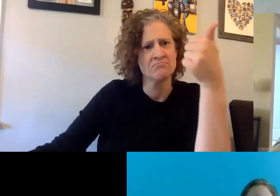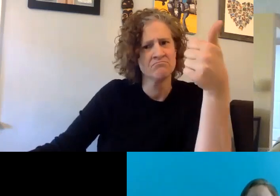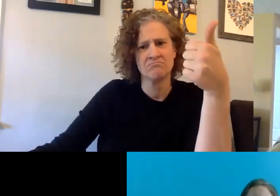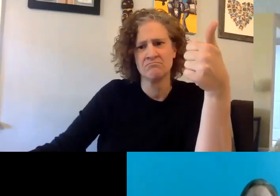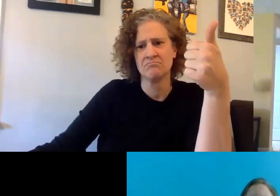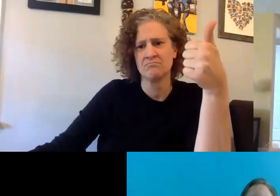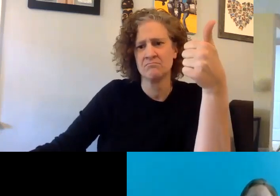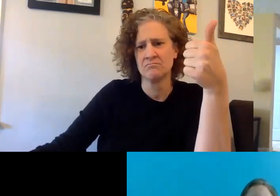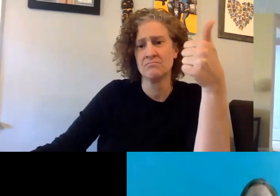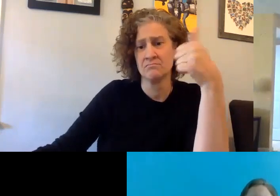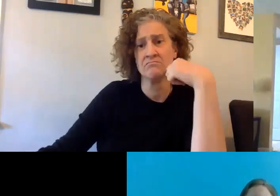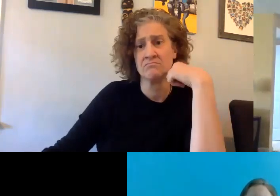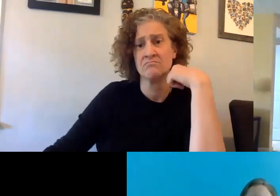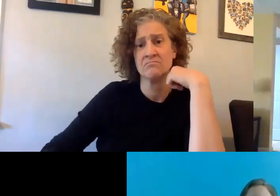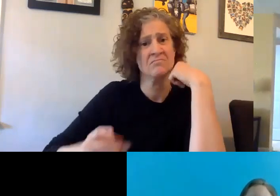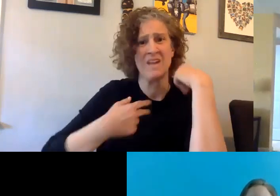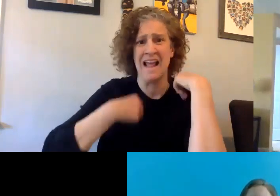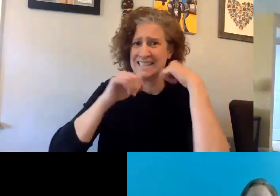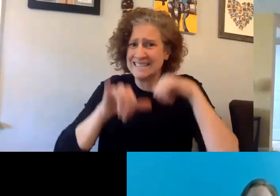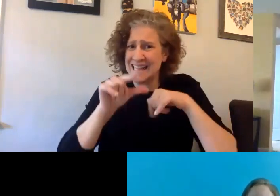Great. Okay, great.